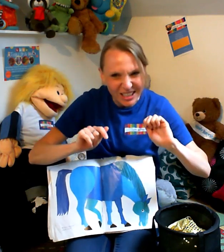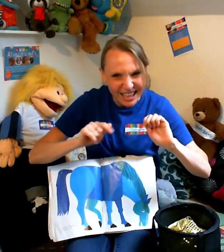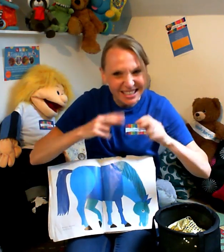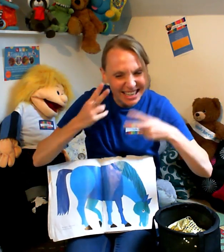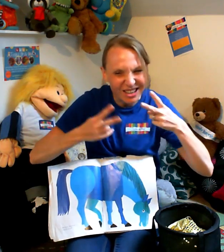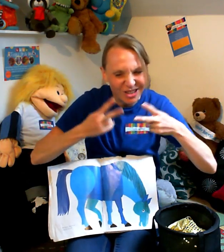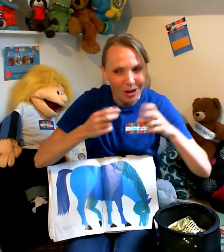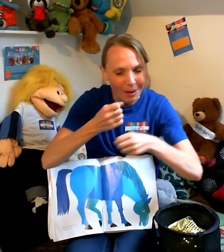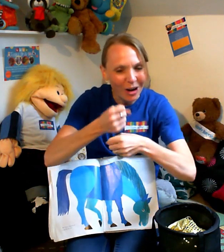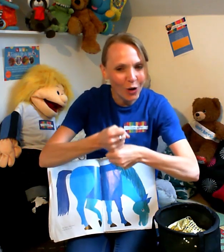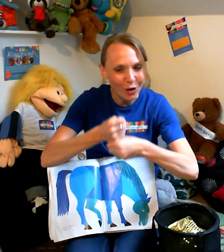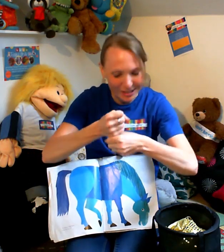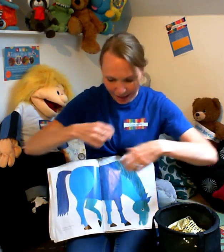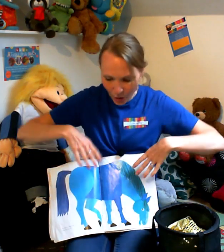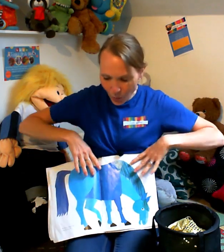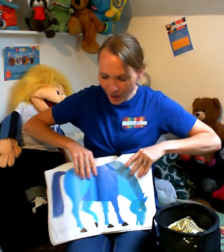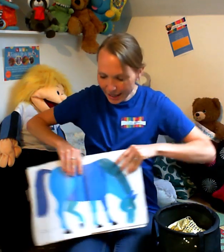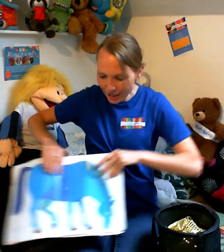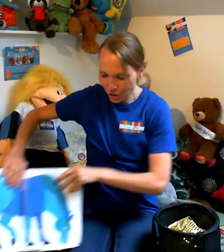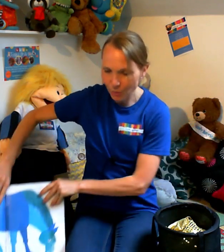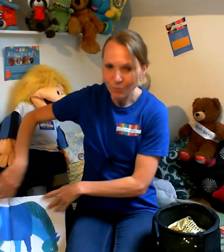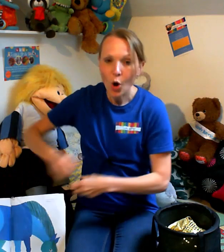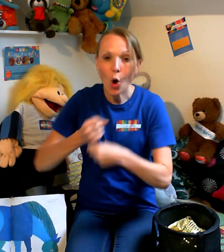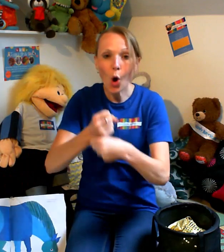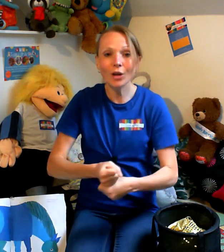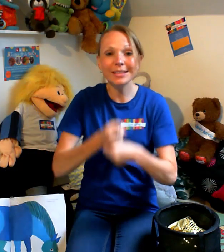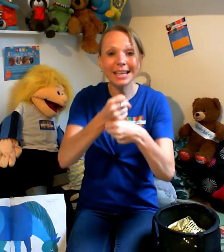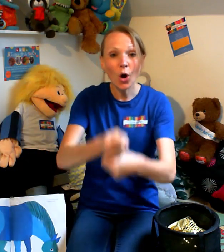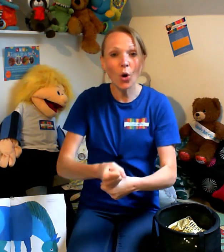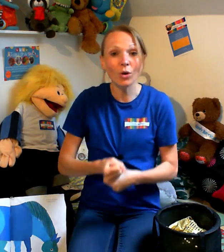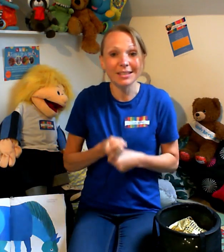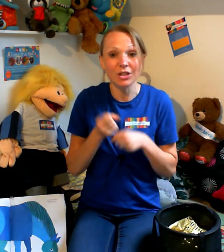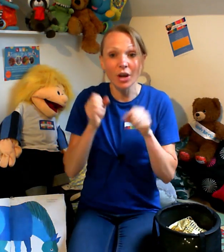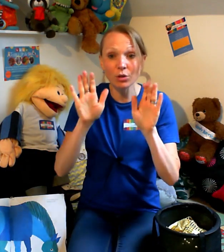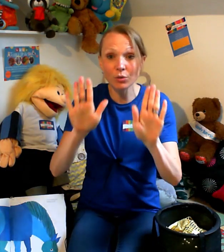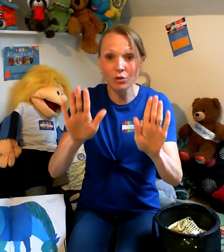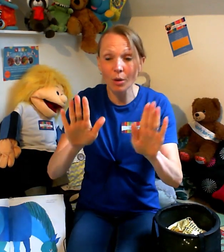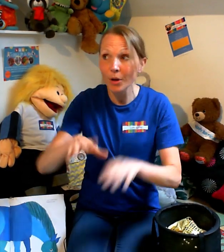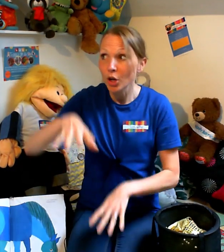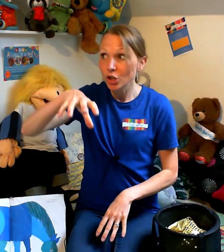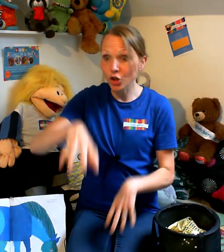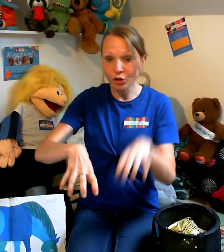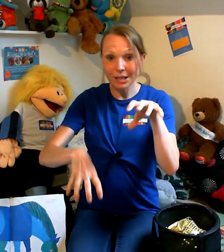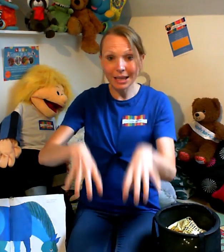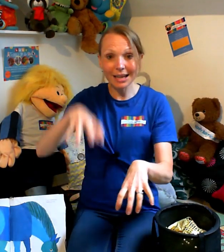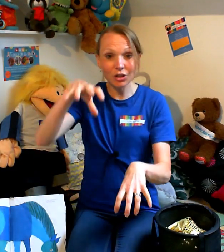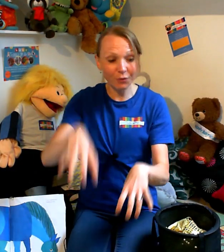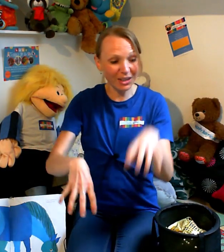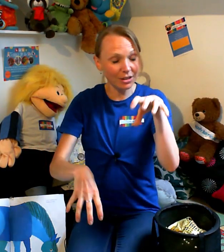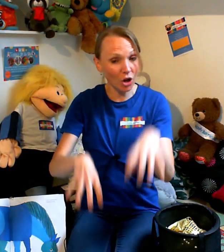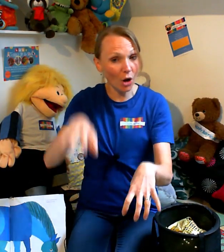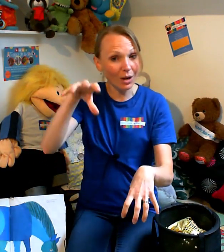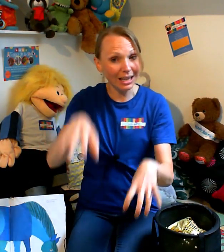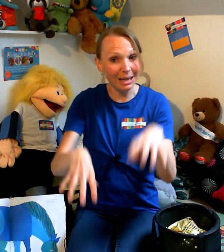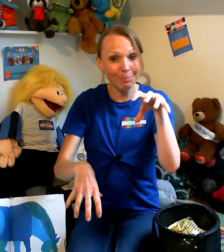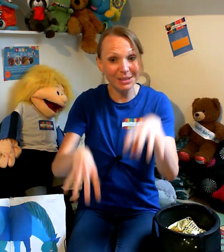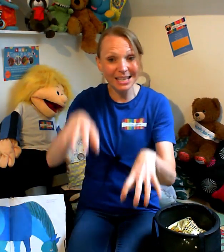going to sing a song about a horsey. We're going to do horsey, horsey, don't you stop. Just let your feet go